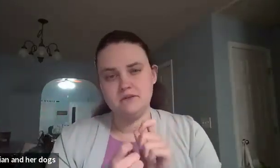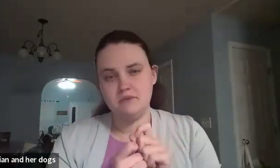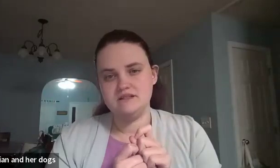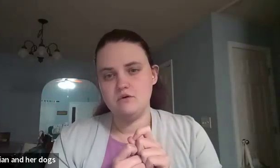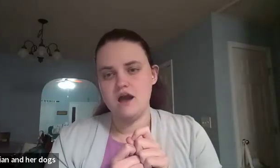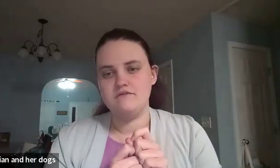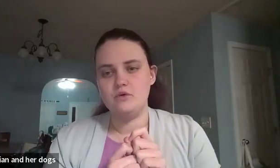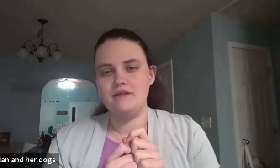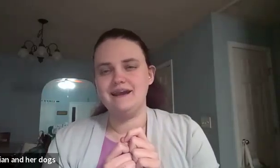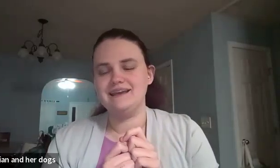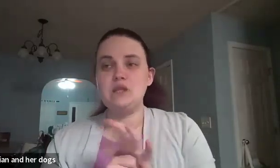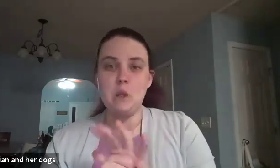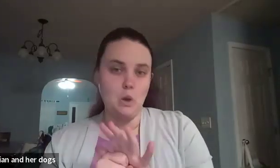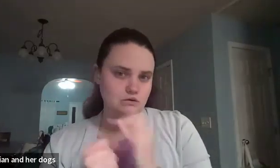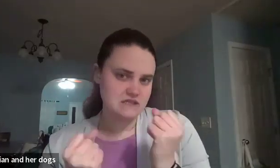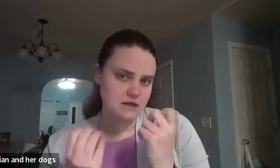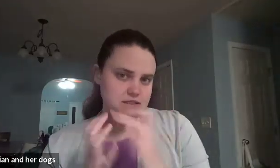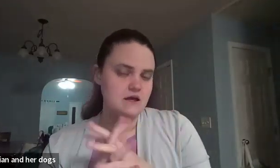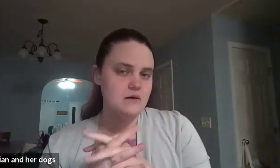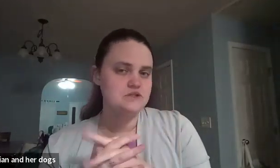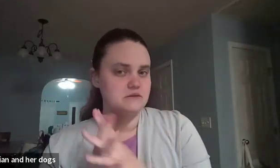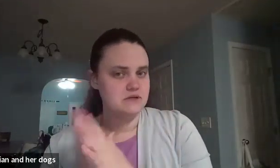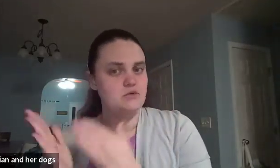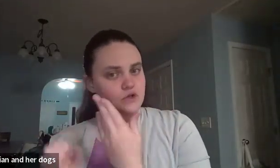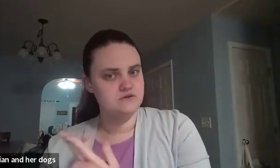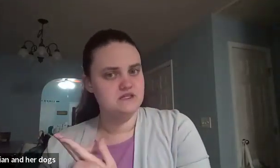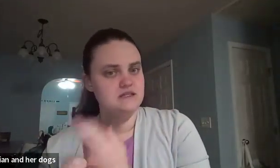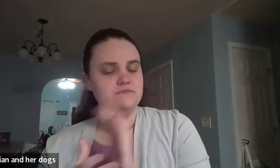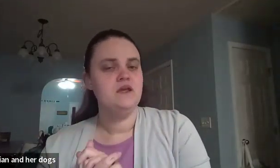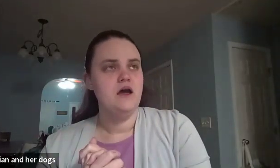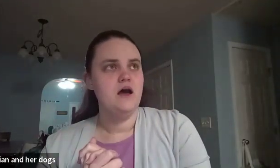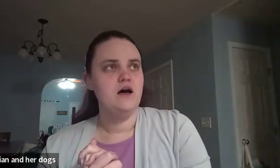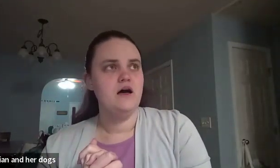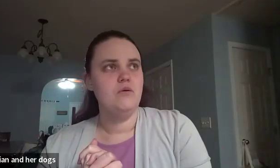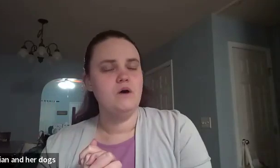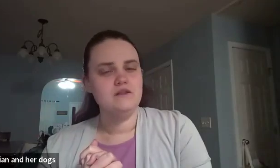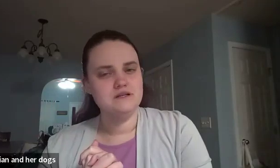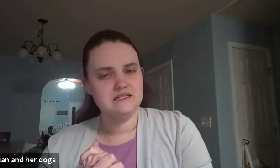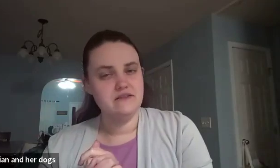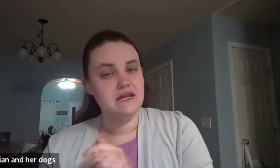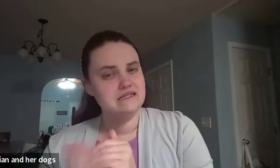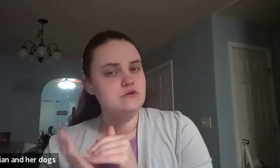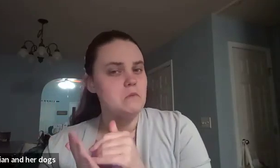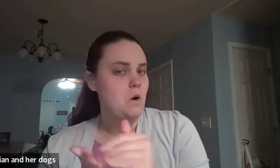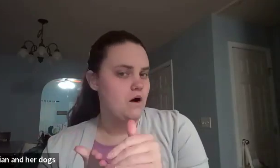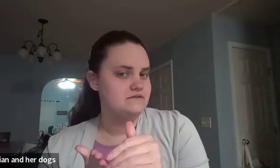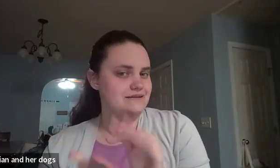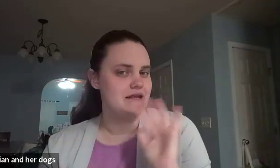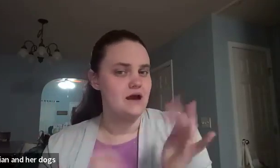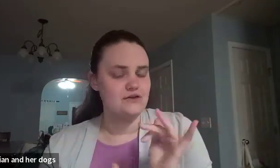specific bugs that will have more like, I guess like local signs, where some people will use these. One of the ones I see that is a little bit more often than